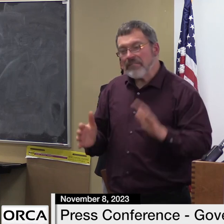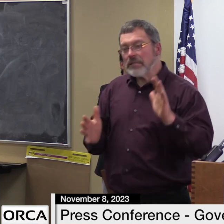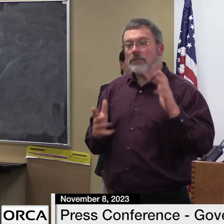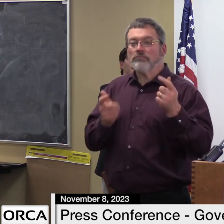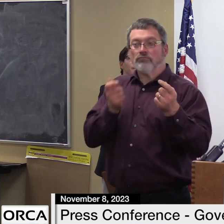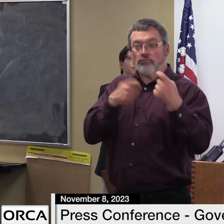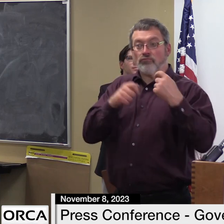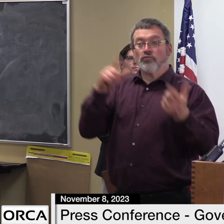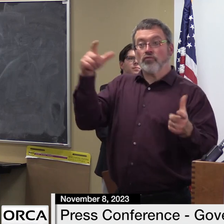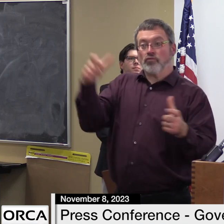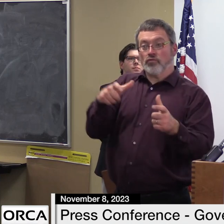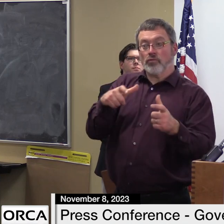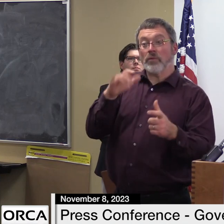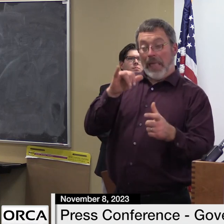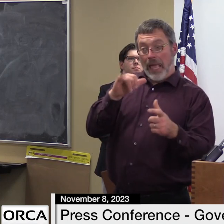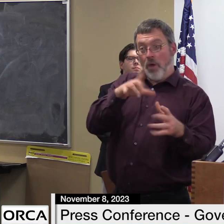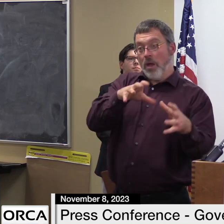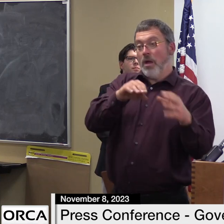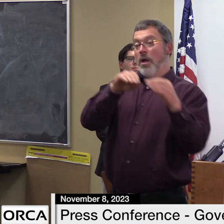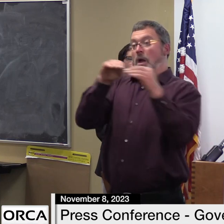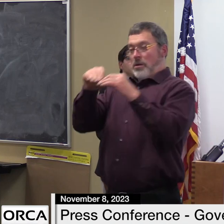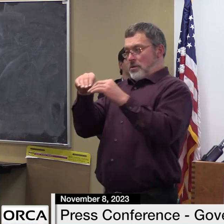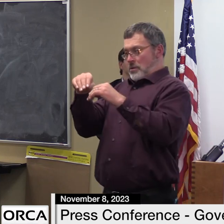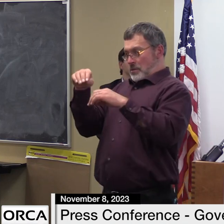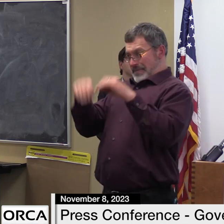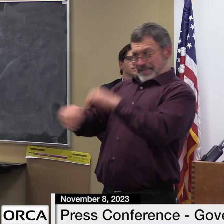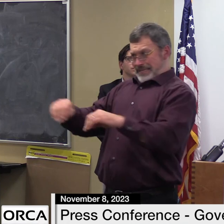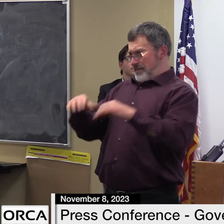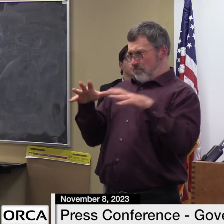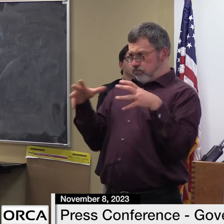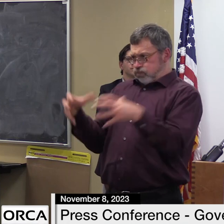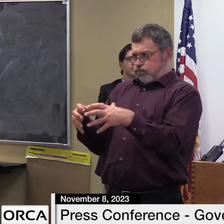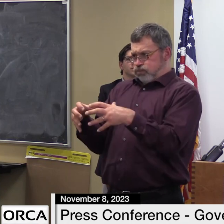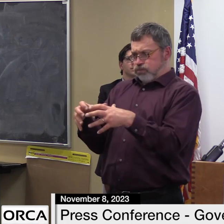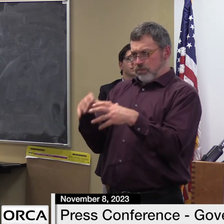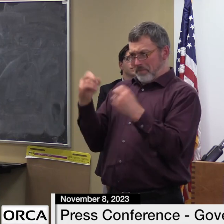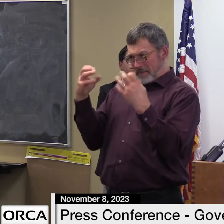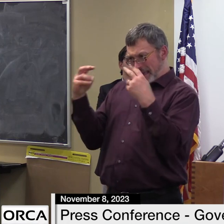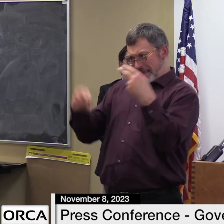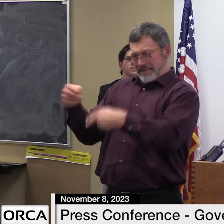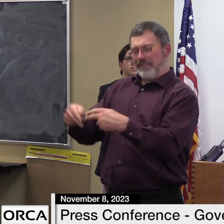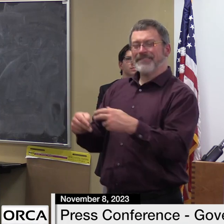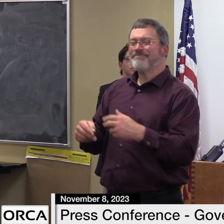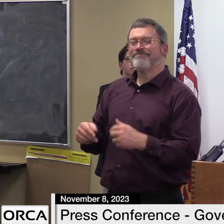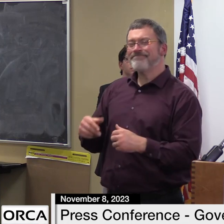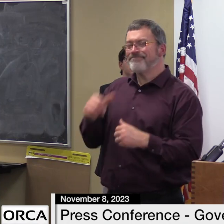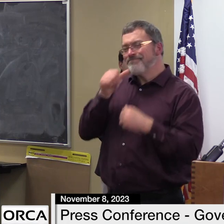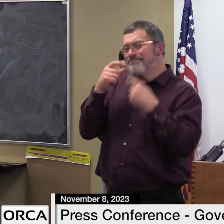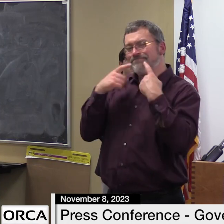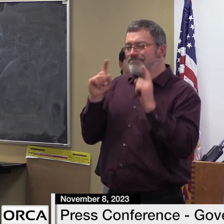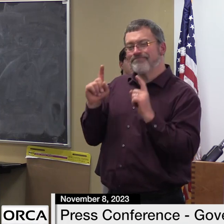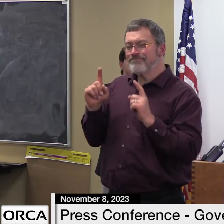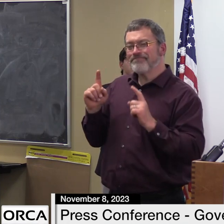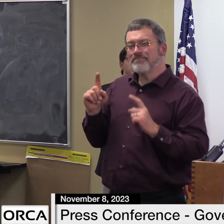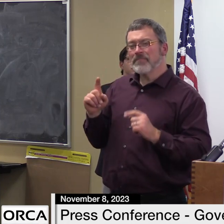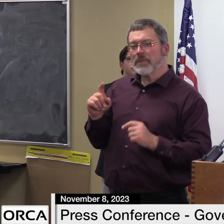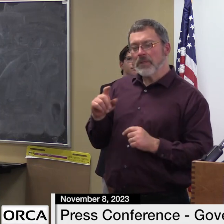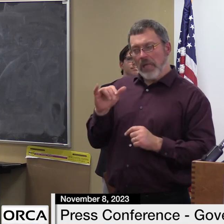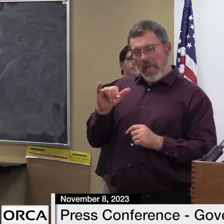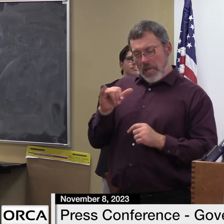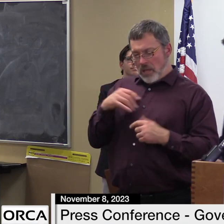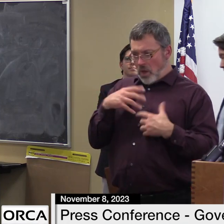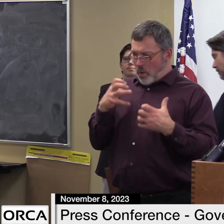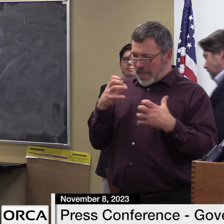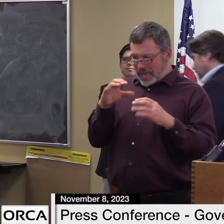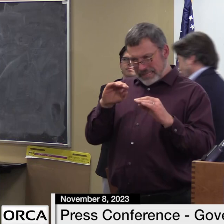we'll have to explore all sorts of different options for those shelters come April 1st, long before April 1st.